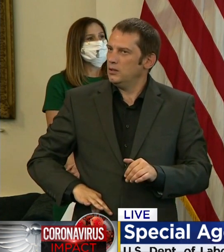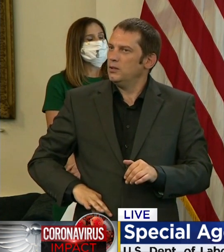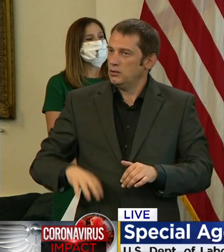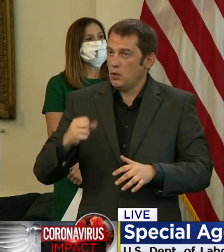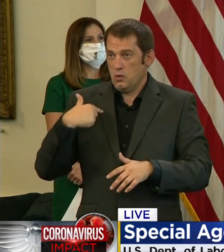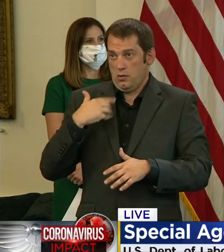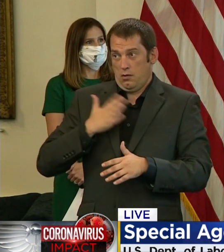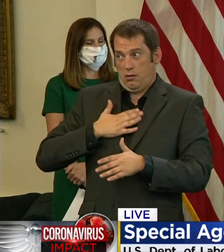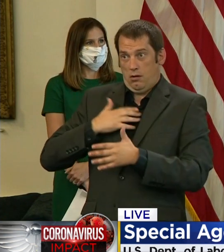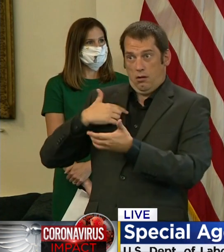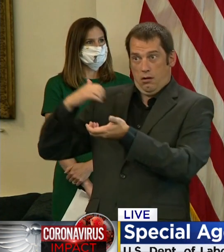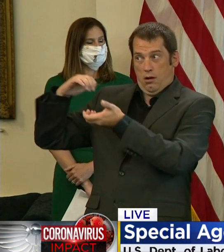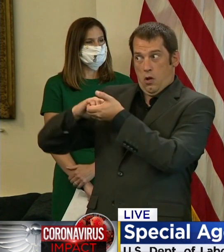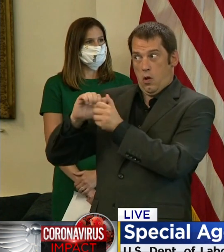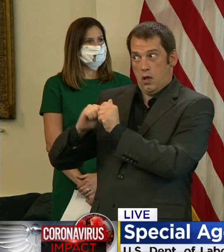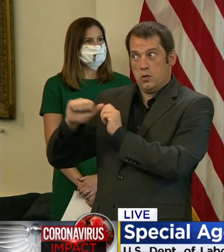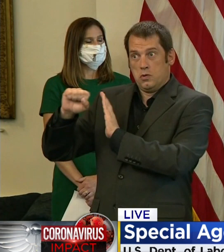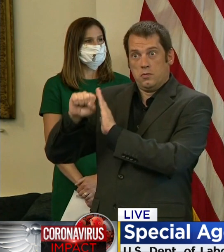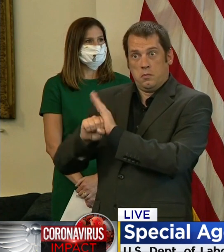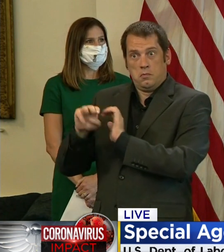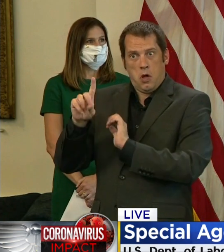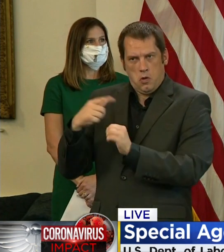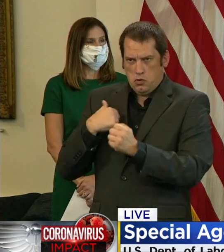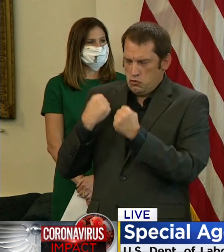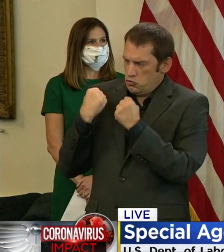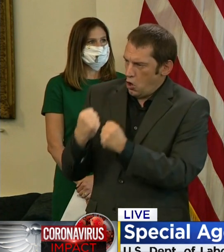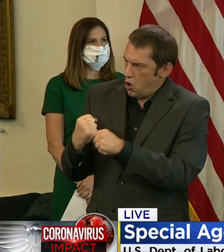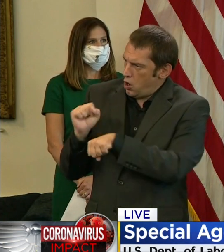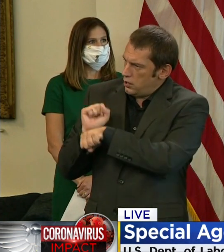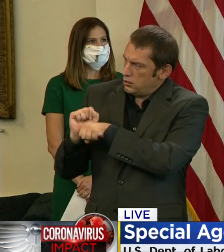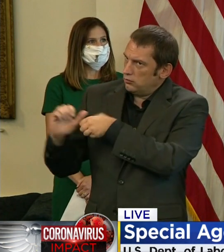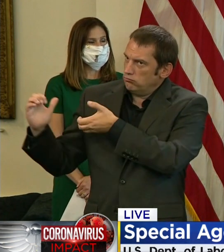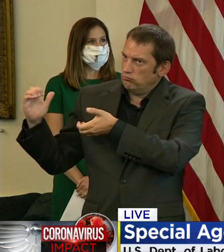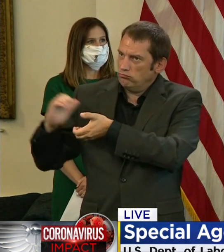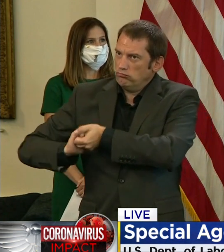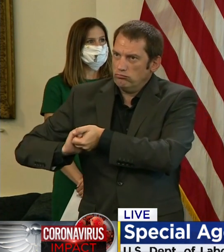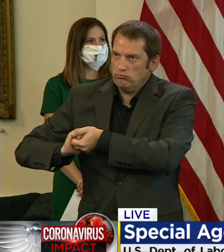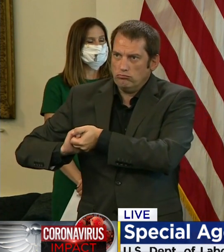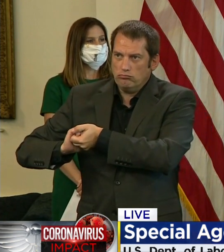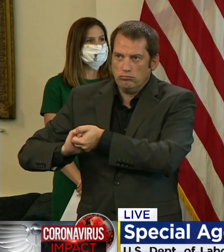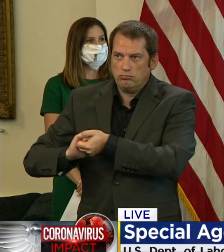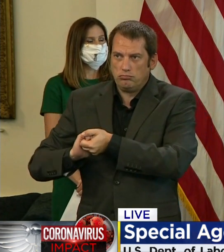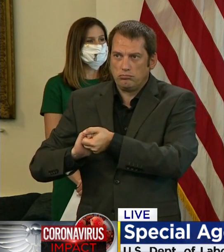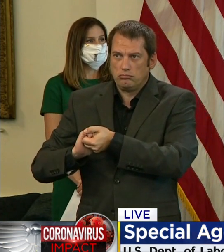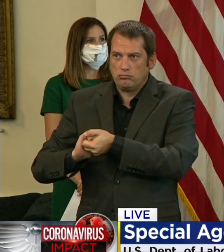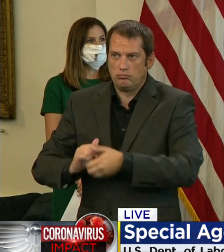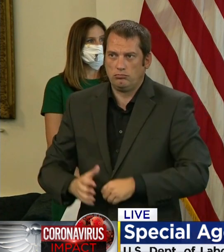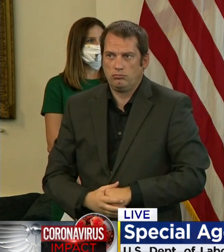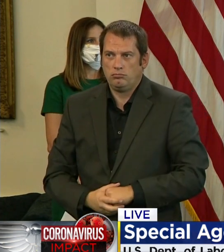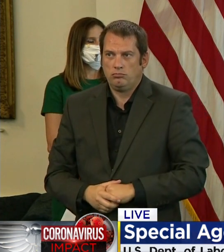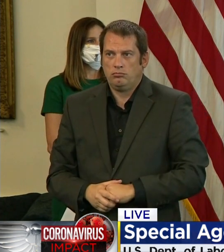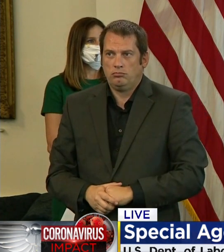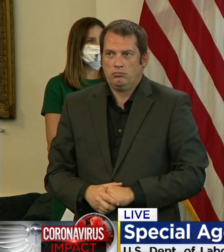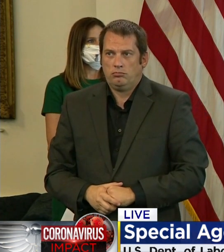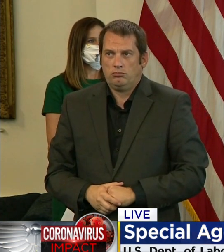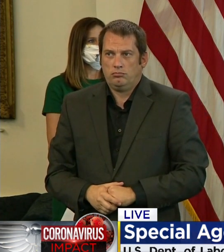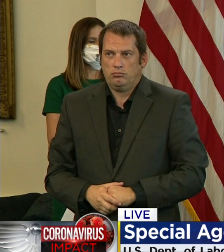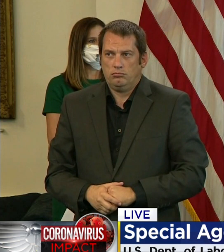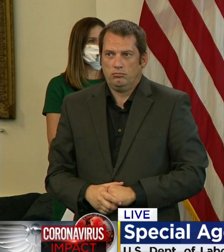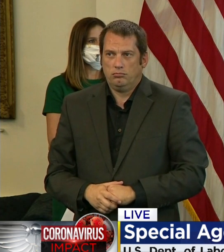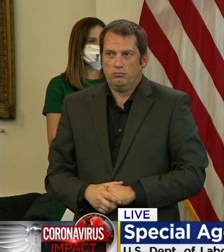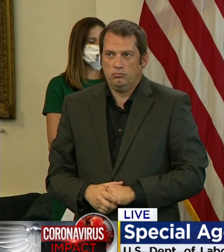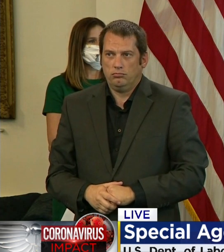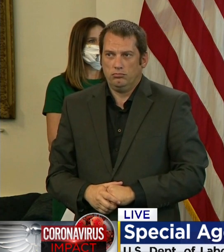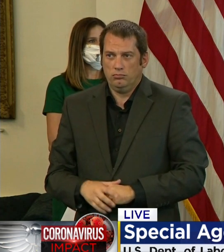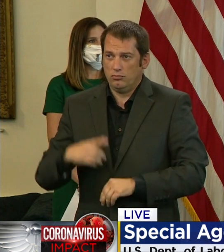an example of the kind of result made possible through our shared commitment to safeguarding taxpayer funds and ensuring the integrity